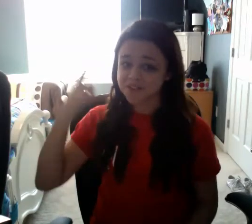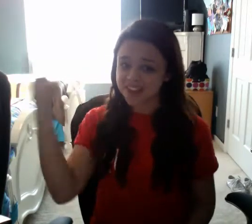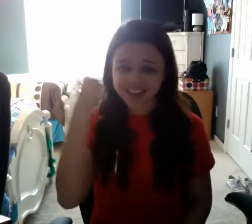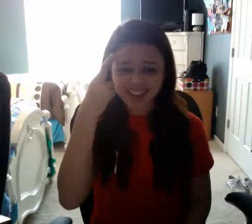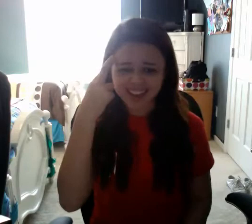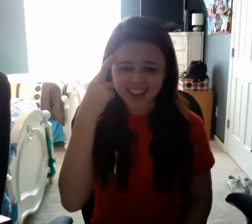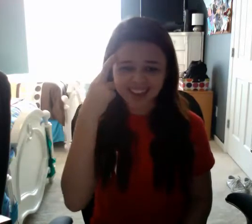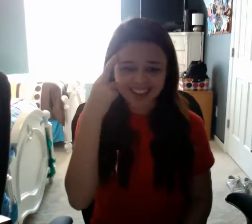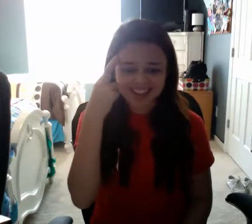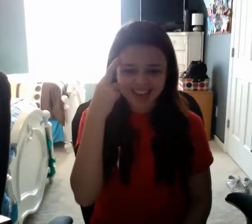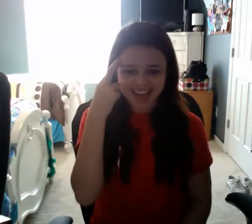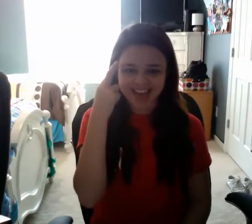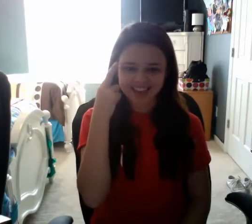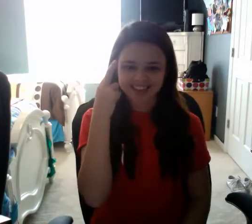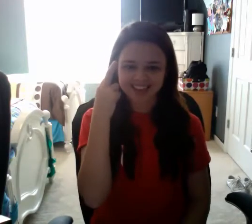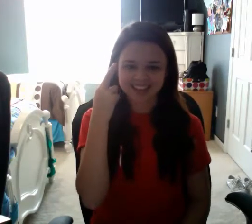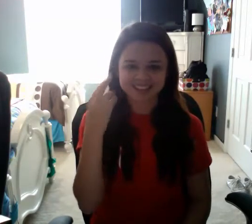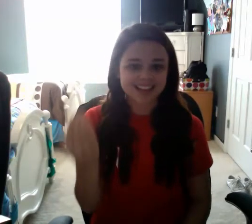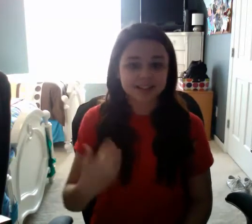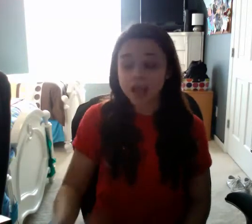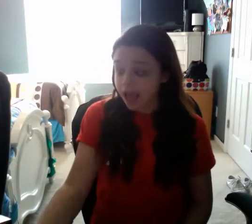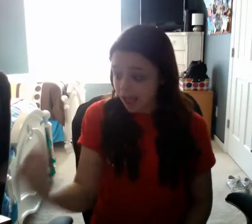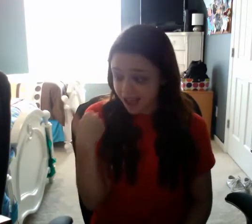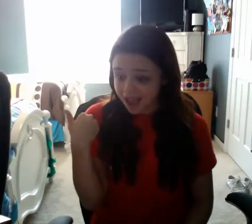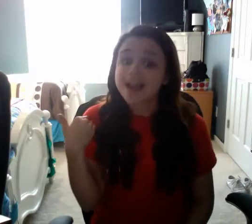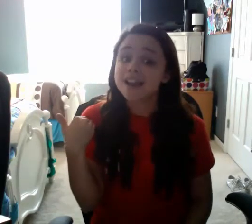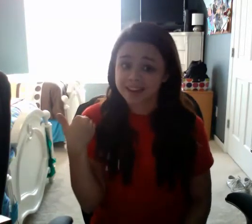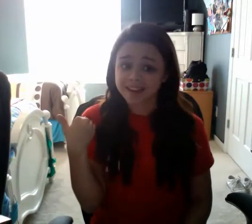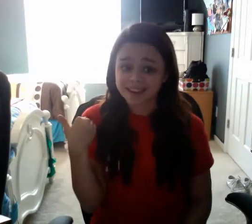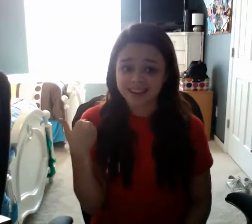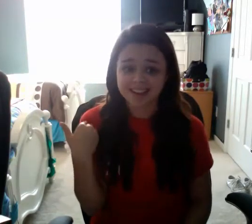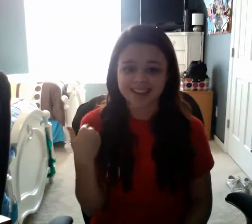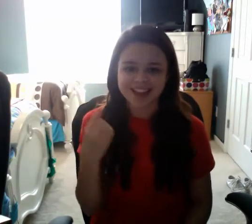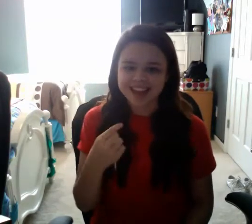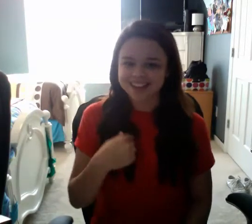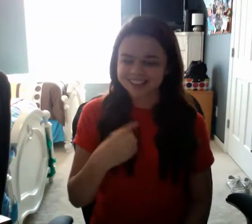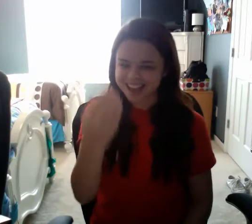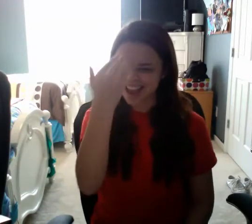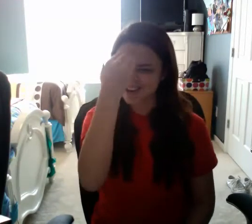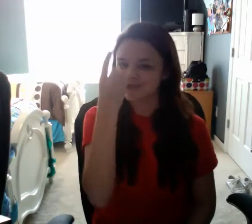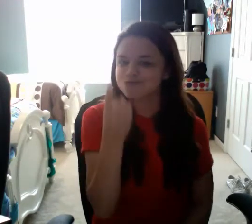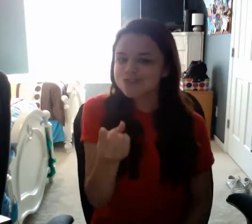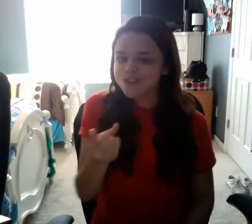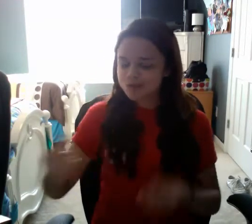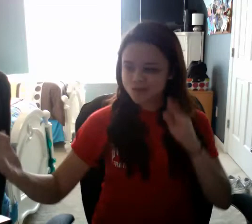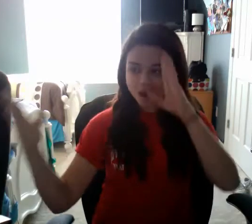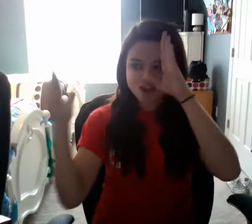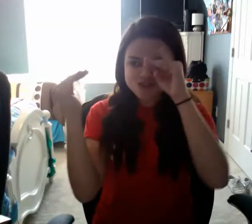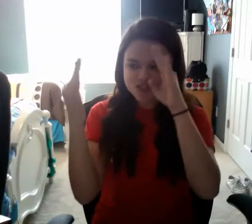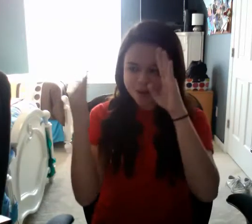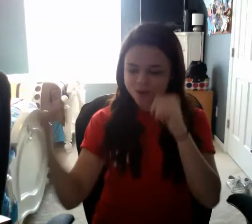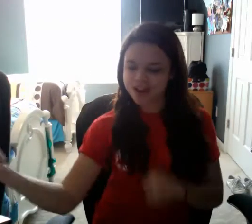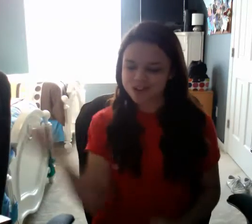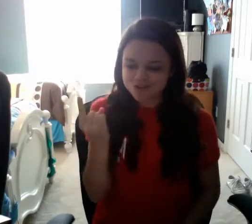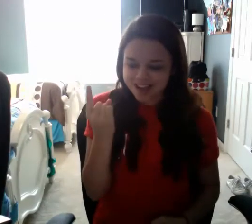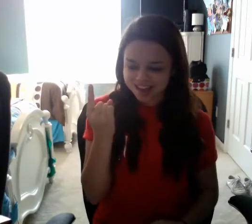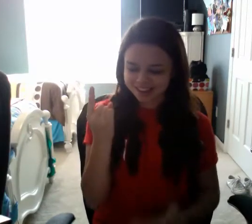realize, the blame is on me Cause I knew you were trouble when you walked